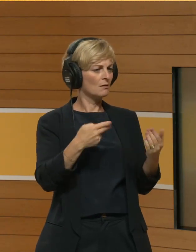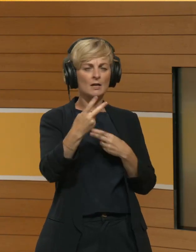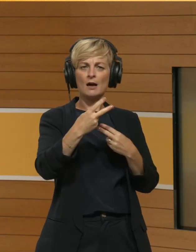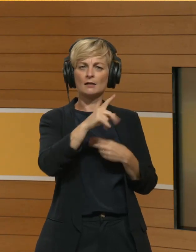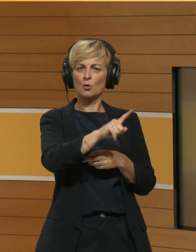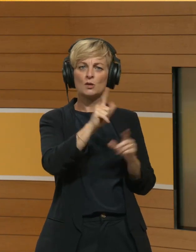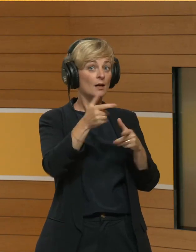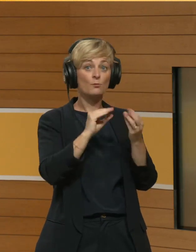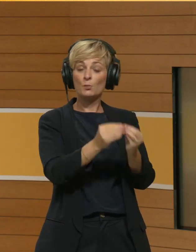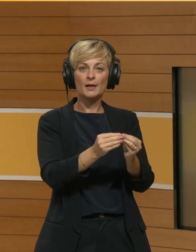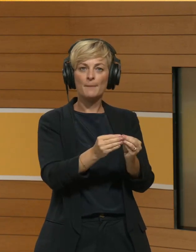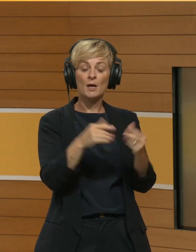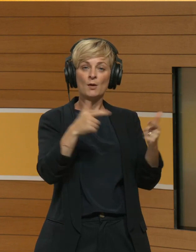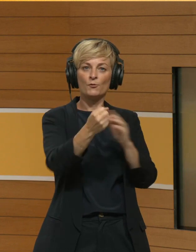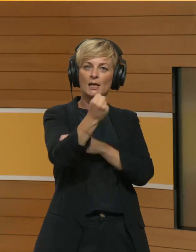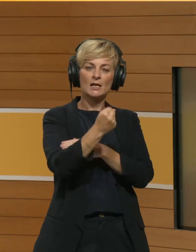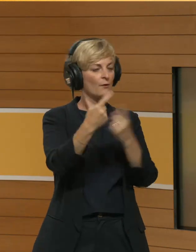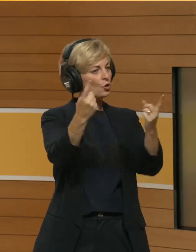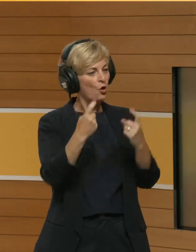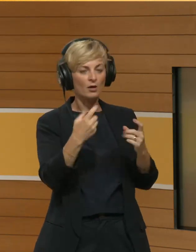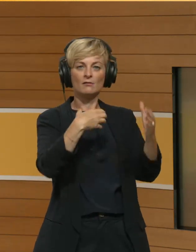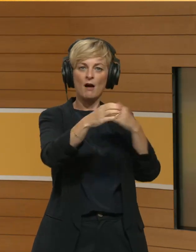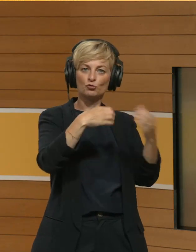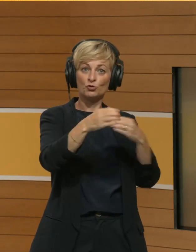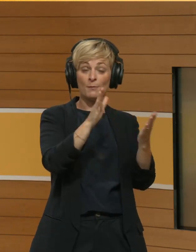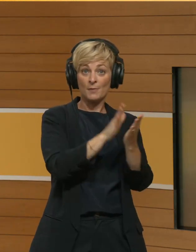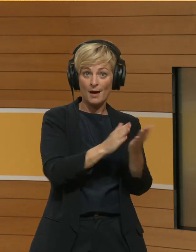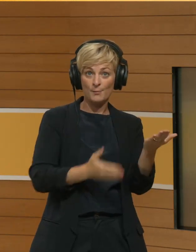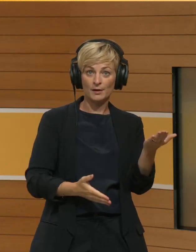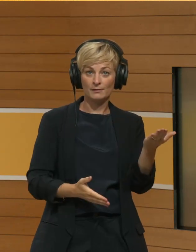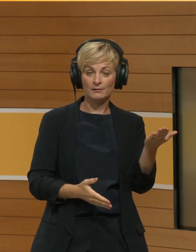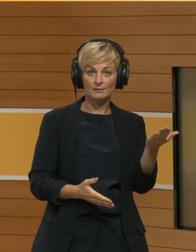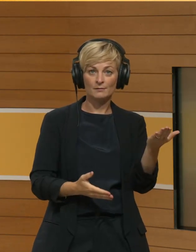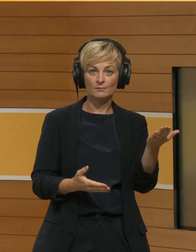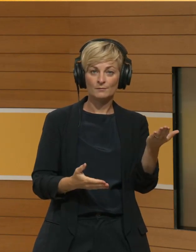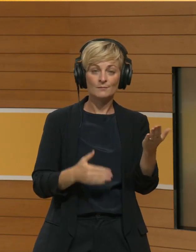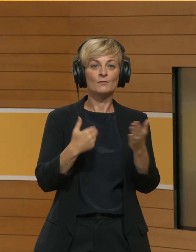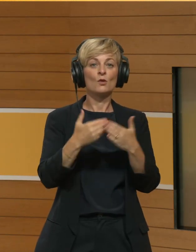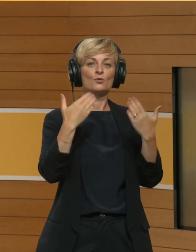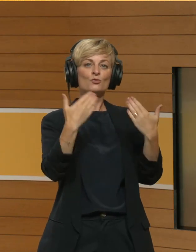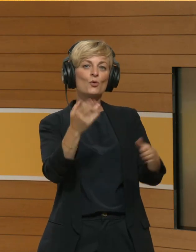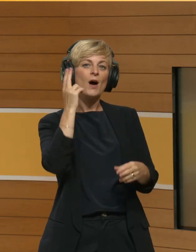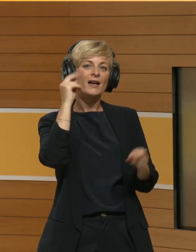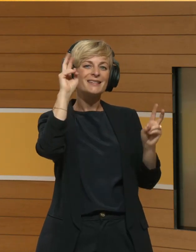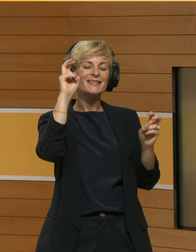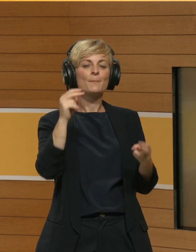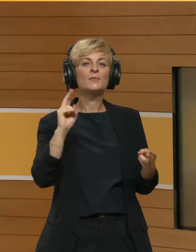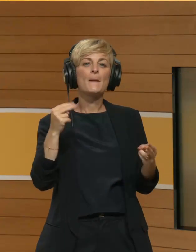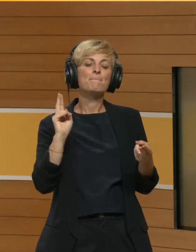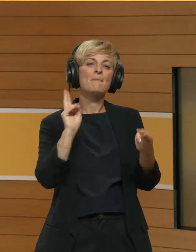professionals. And this is what they called the magnet effect. So they found that these successful